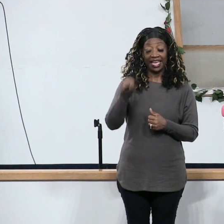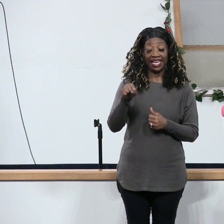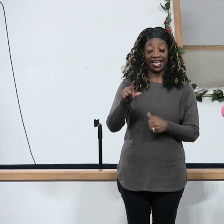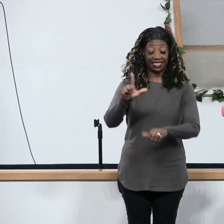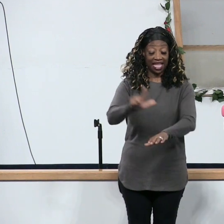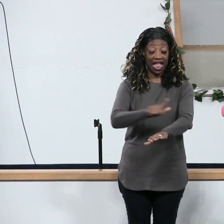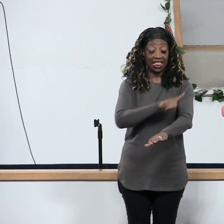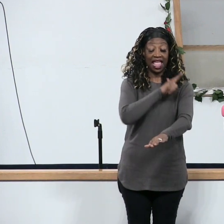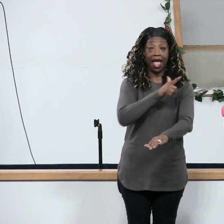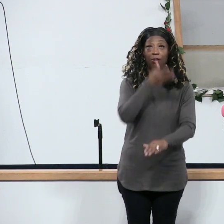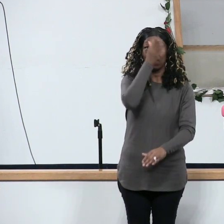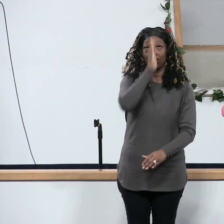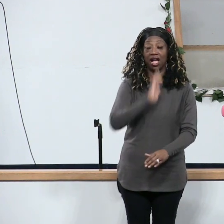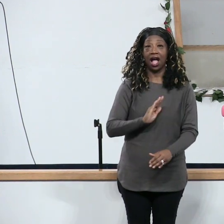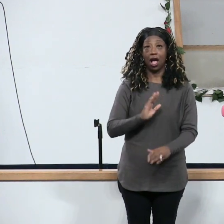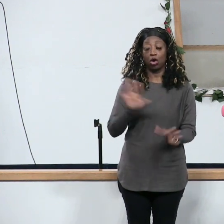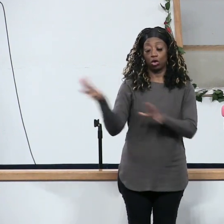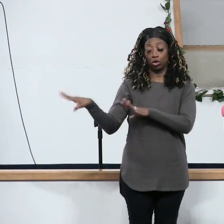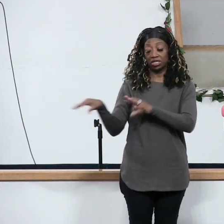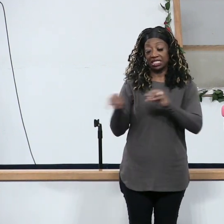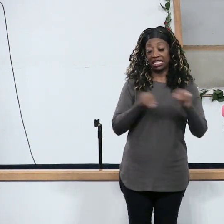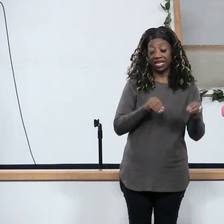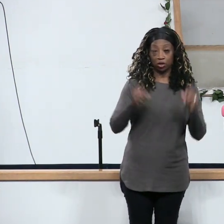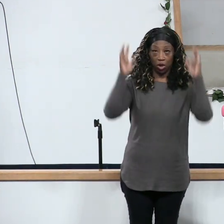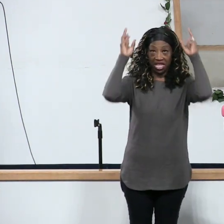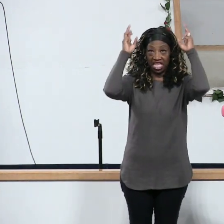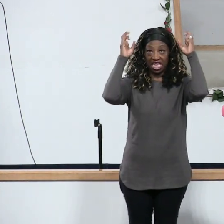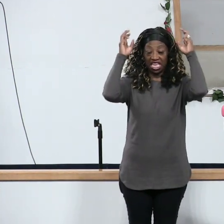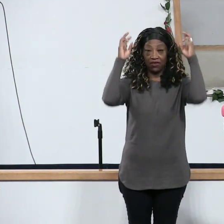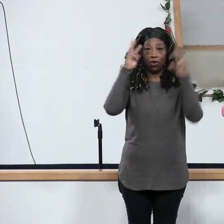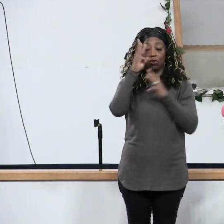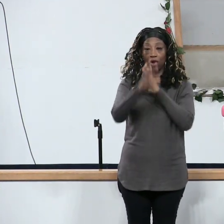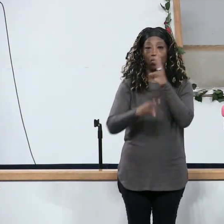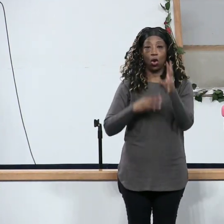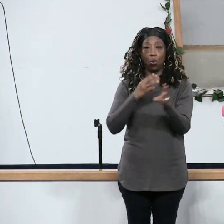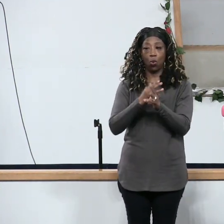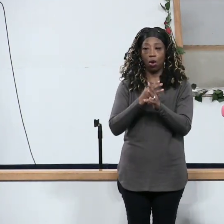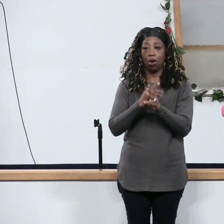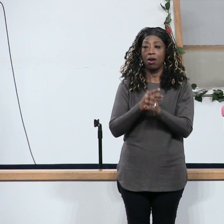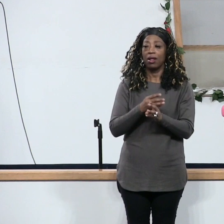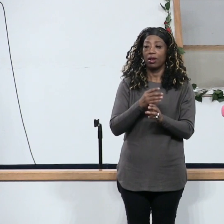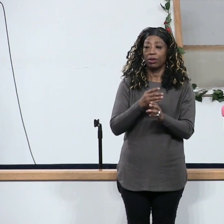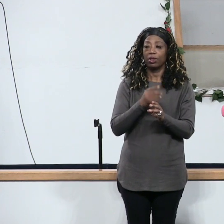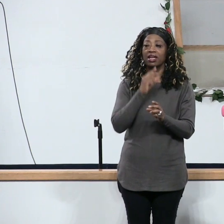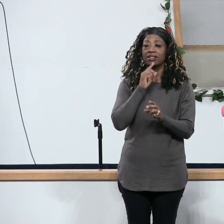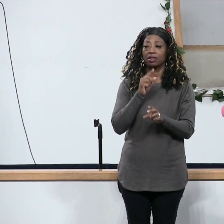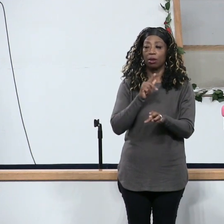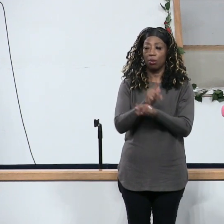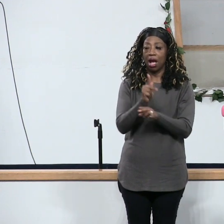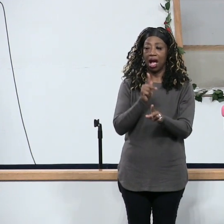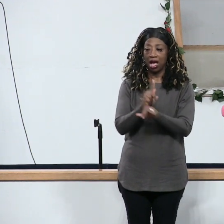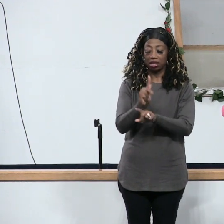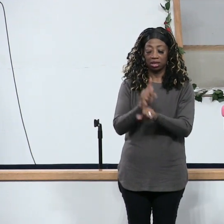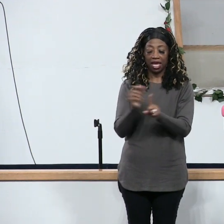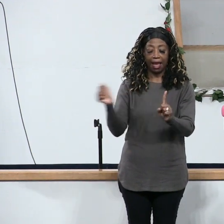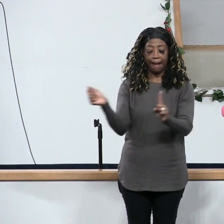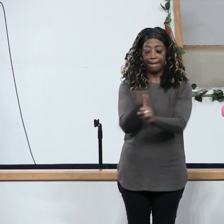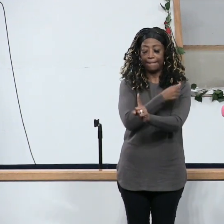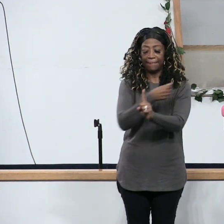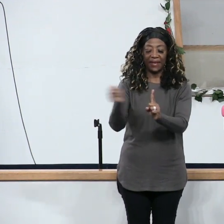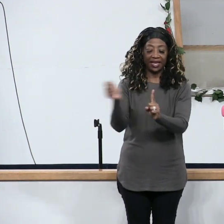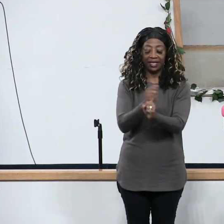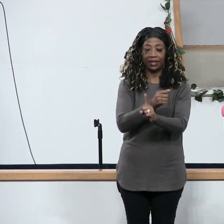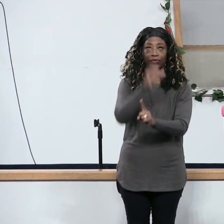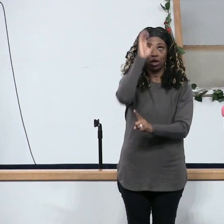world. The suffering speaks of him being mocked and beaten and crucified and dying